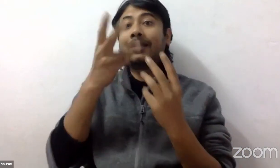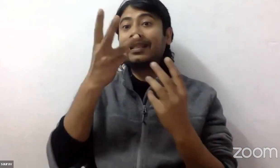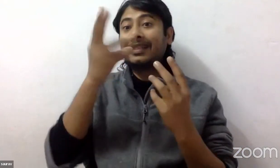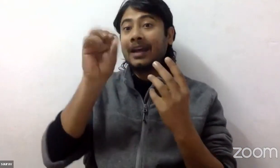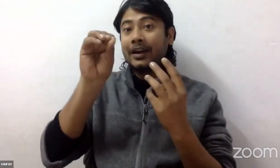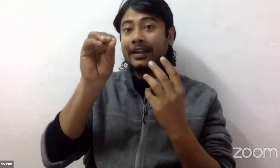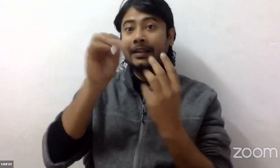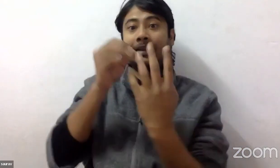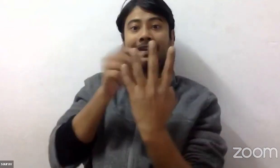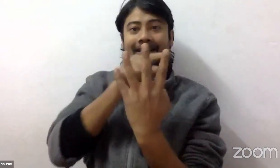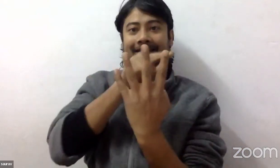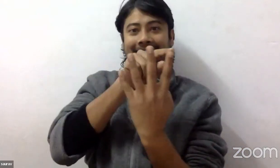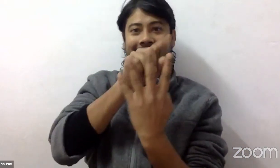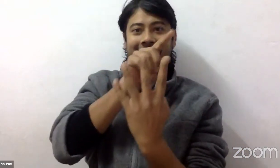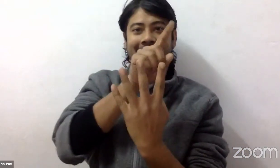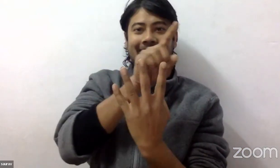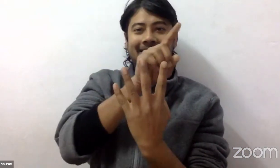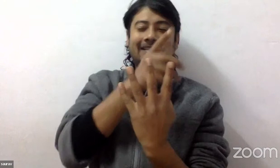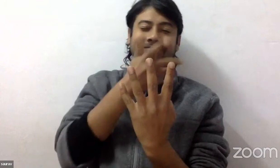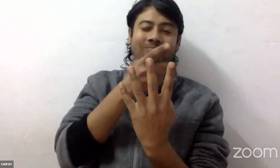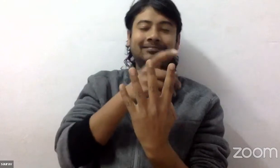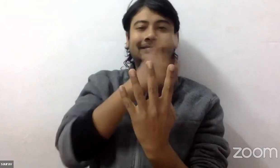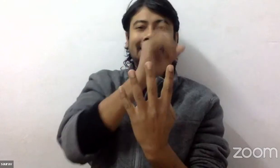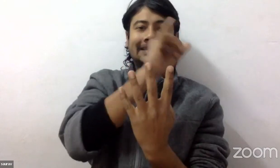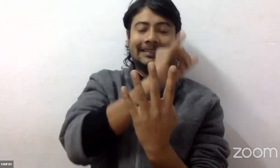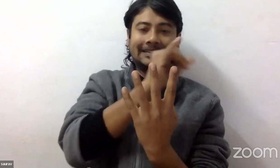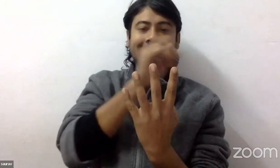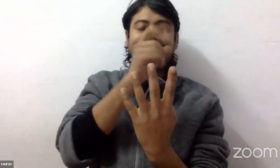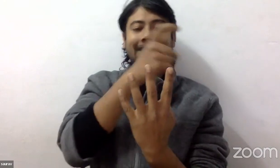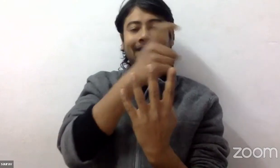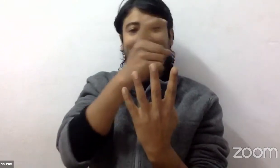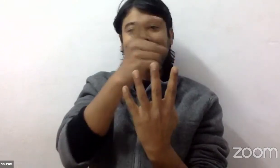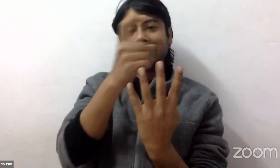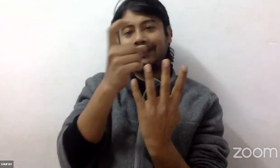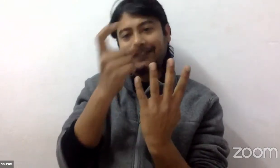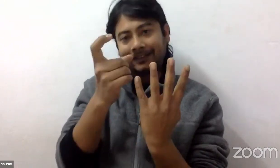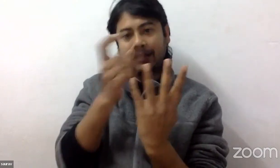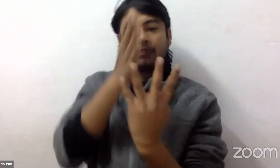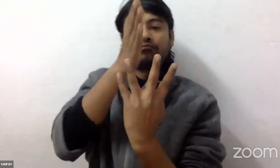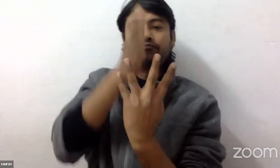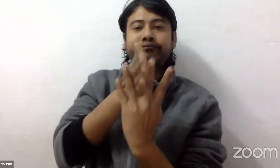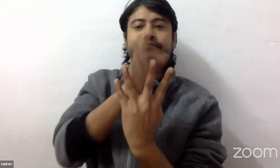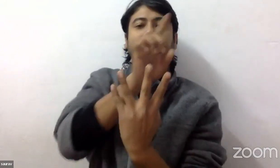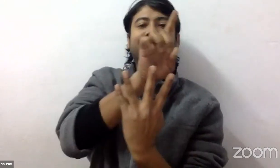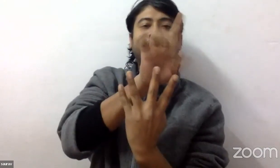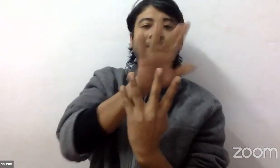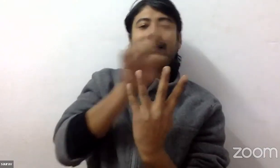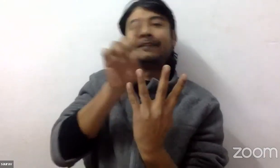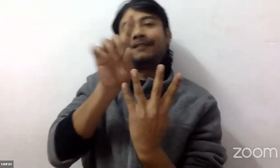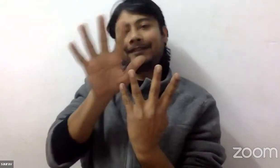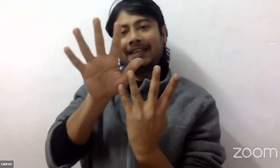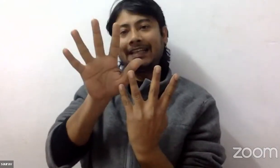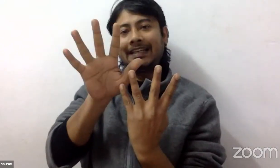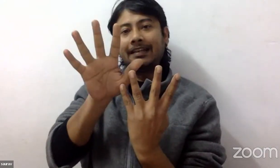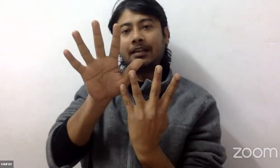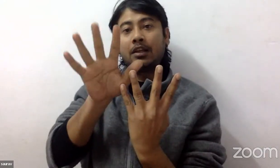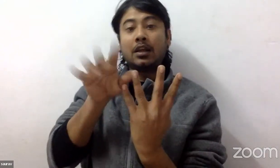15 days in the first half of the month, the 11th day is Ekadashi. It is called Ekadashi. Now there are two Ekadashis